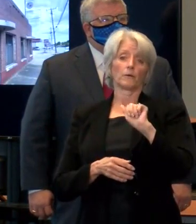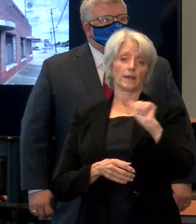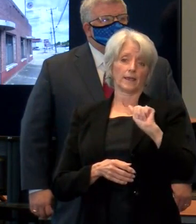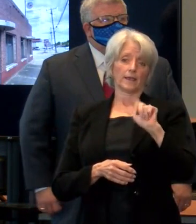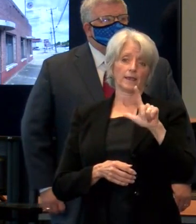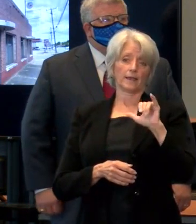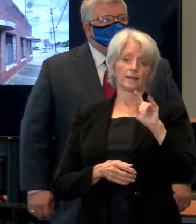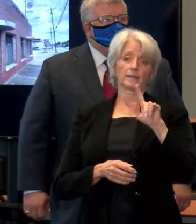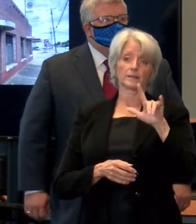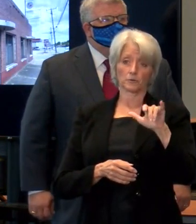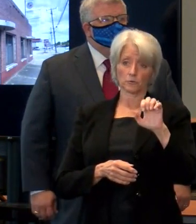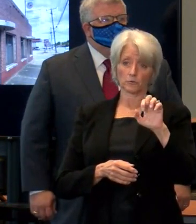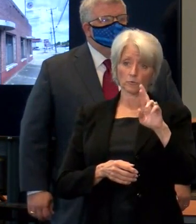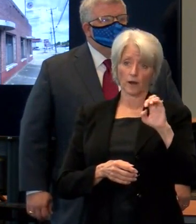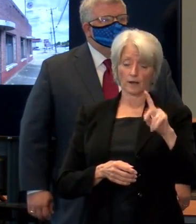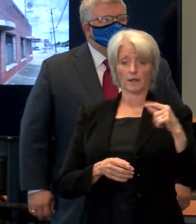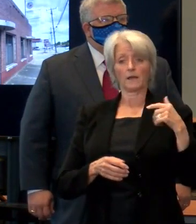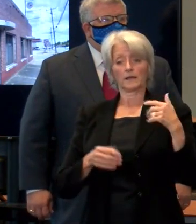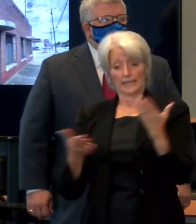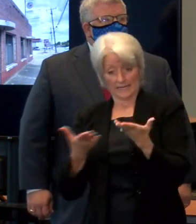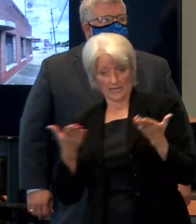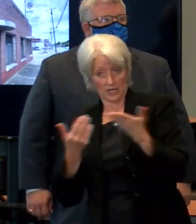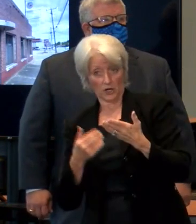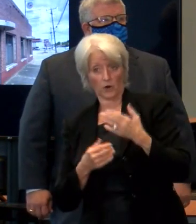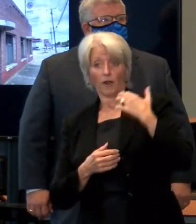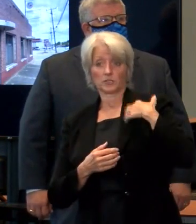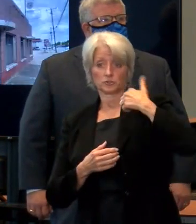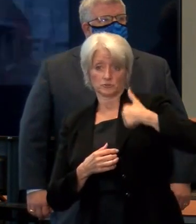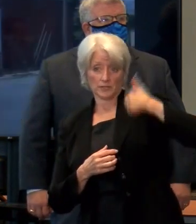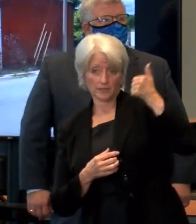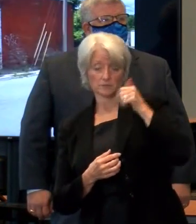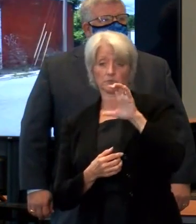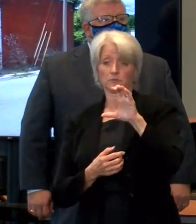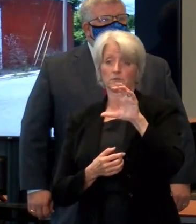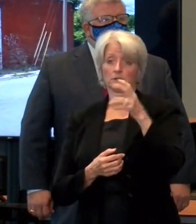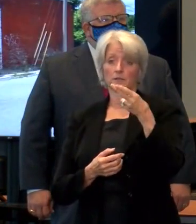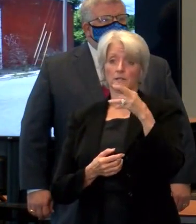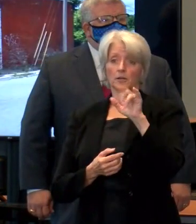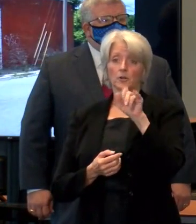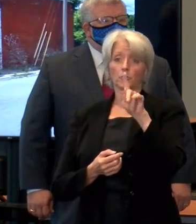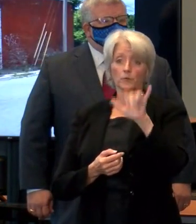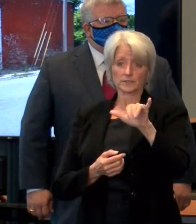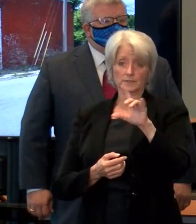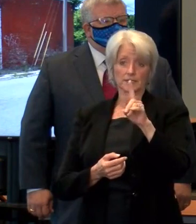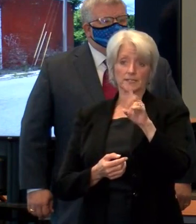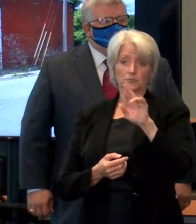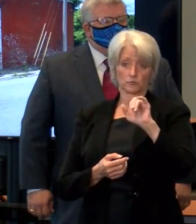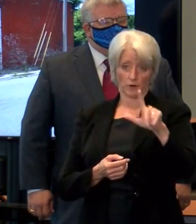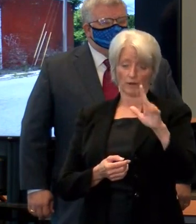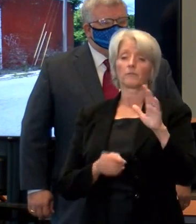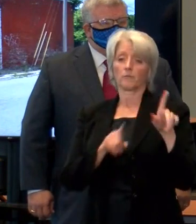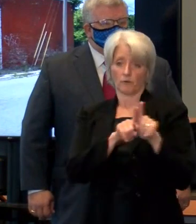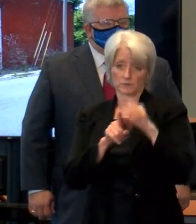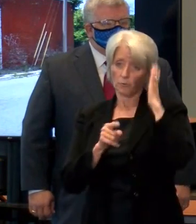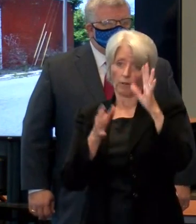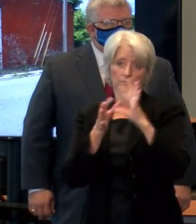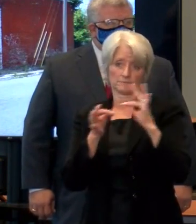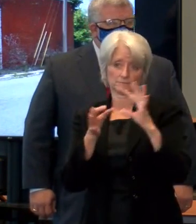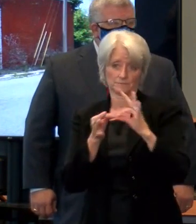Drale, who's also all about intentionality in south of 630 areas. Mr. Jamie Collins.